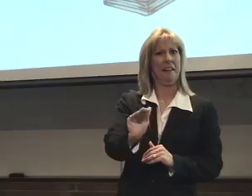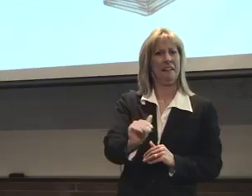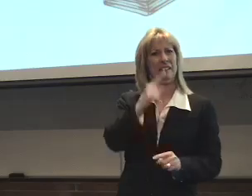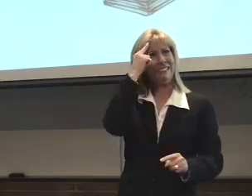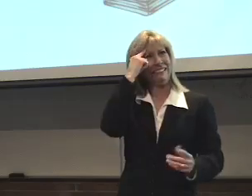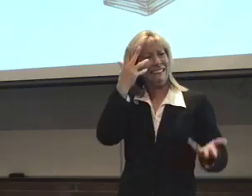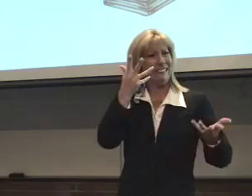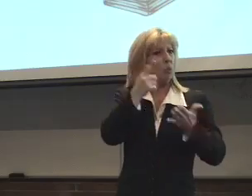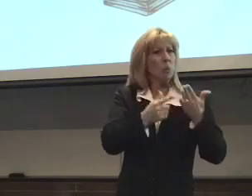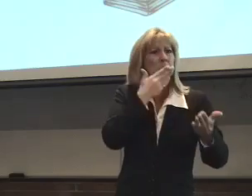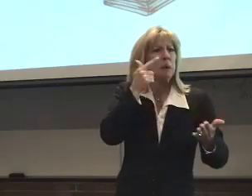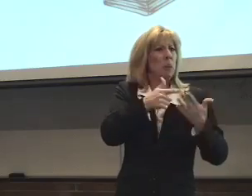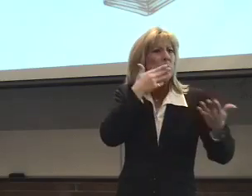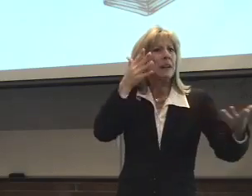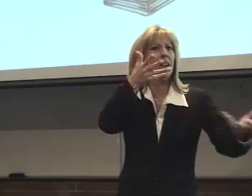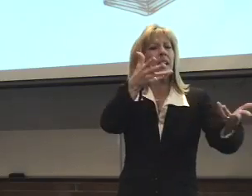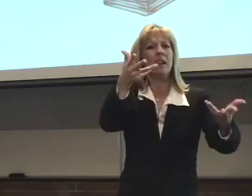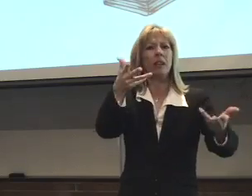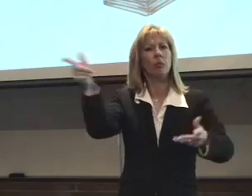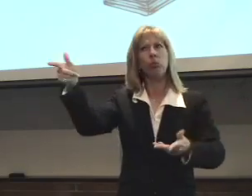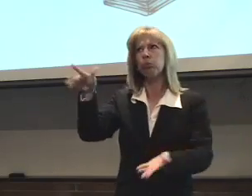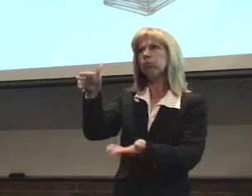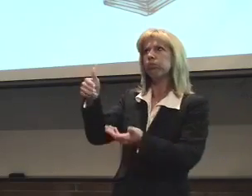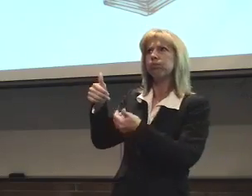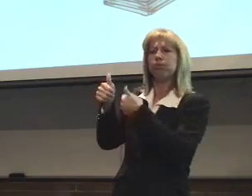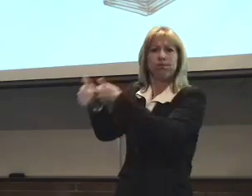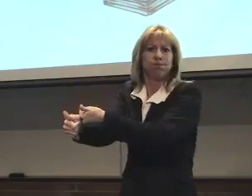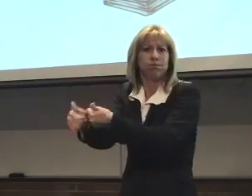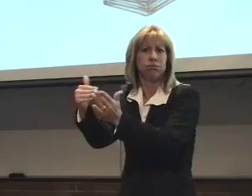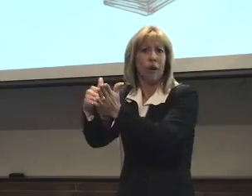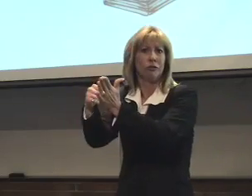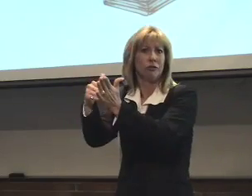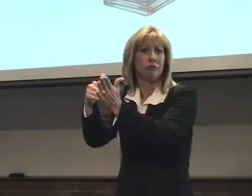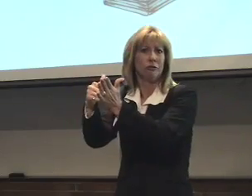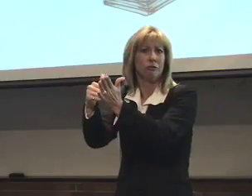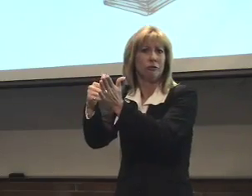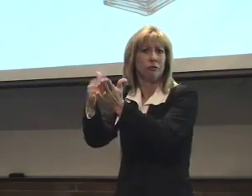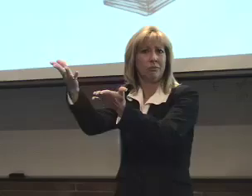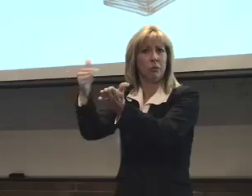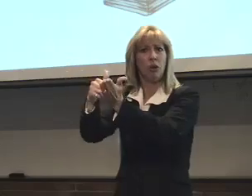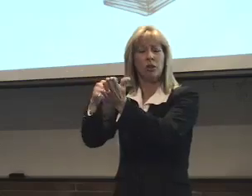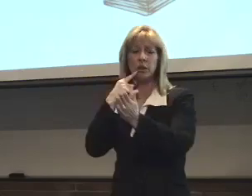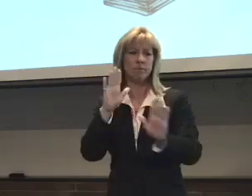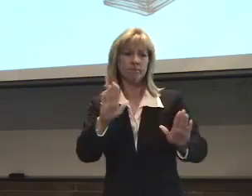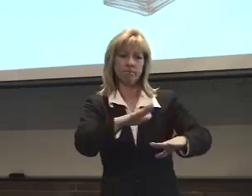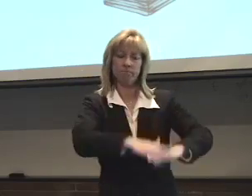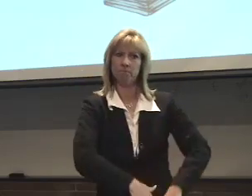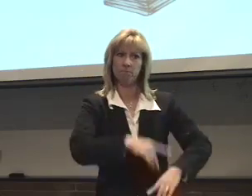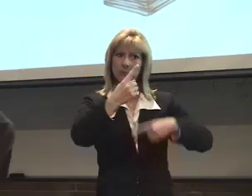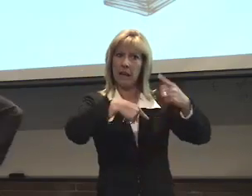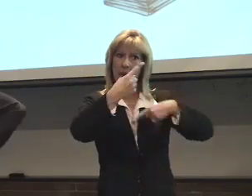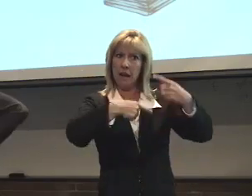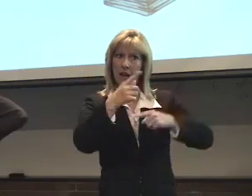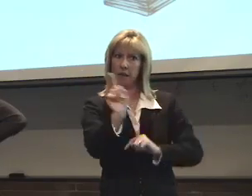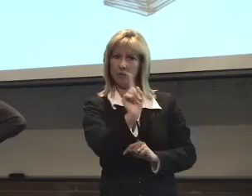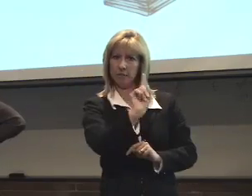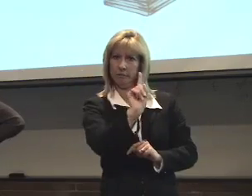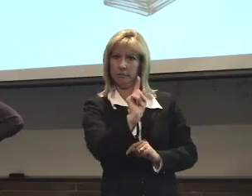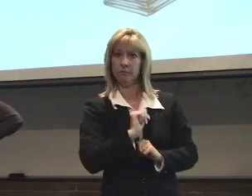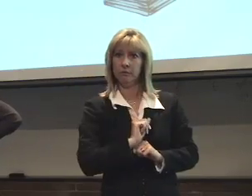getting implanted, doctors are telling them don't sign. We're now seeing children, I just tested a child who was 7 years old